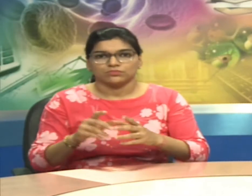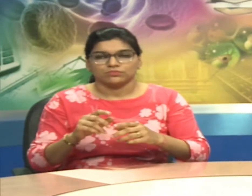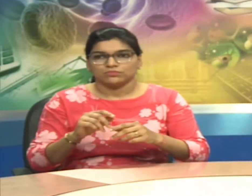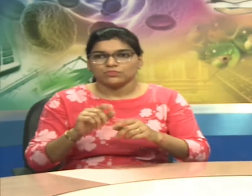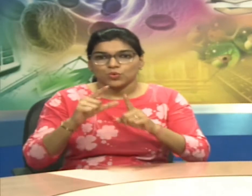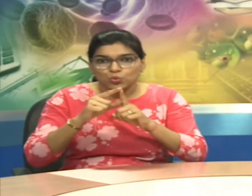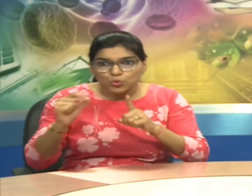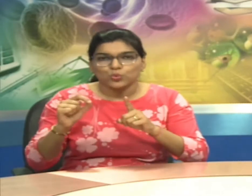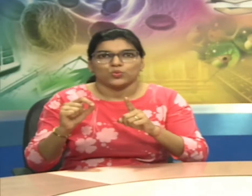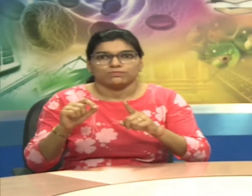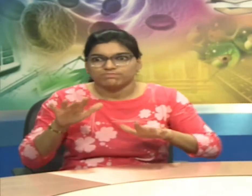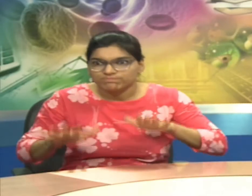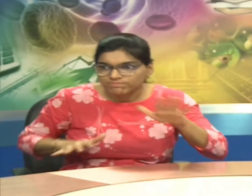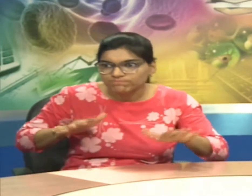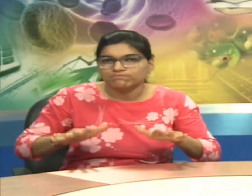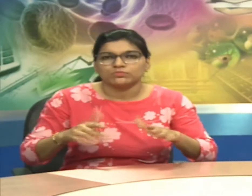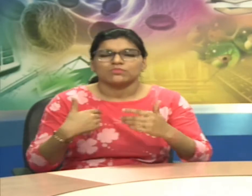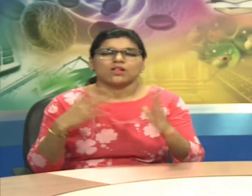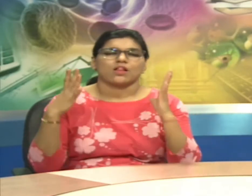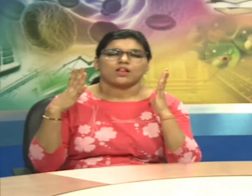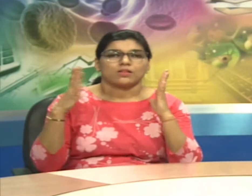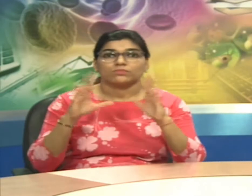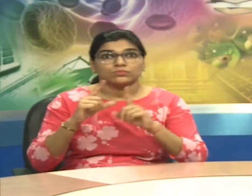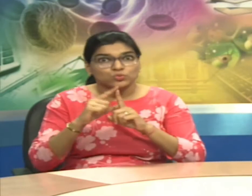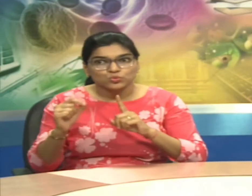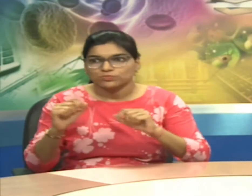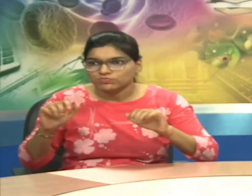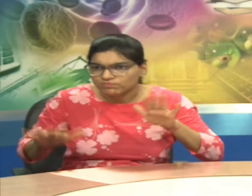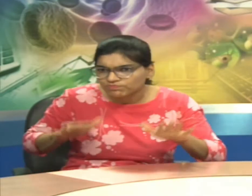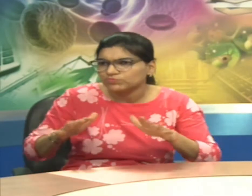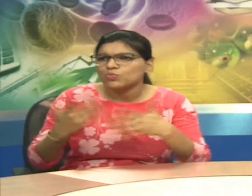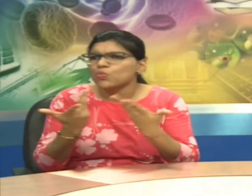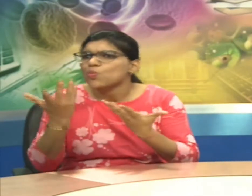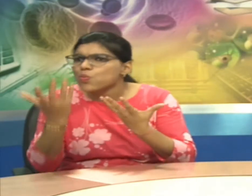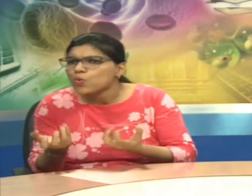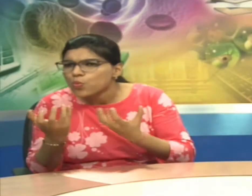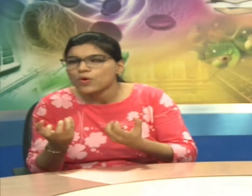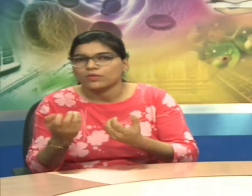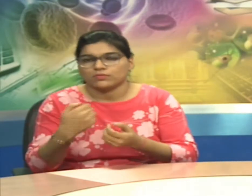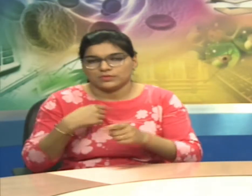Next word is perform, which means do any